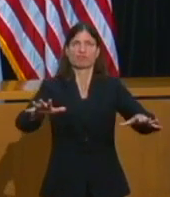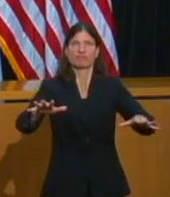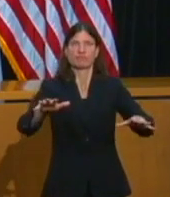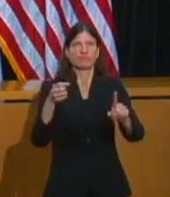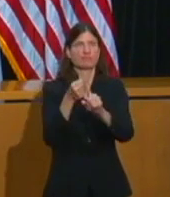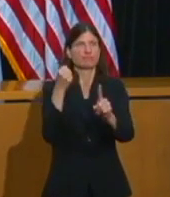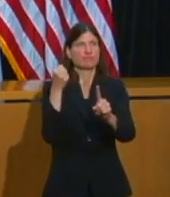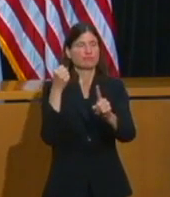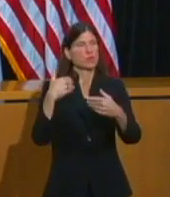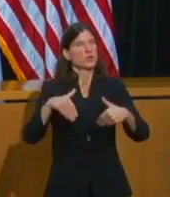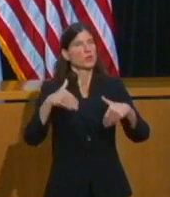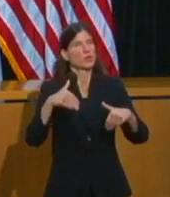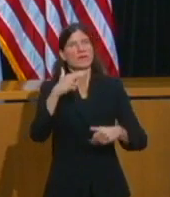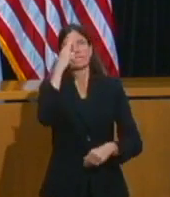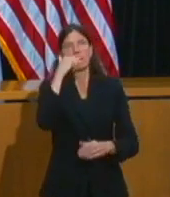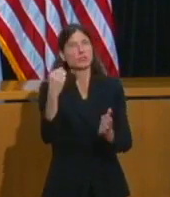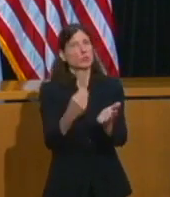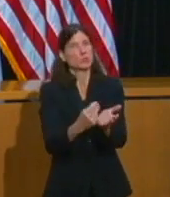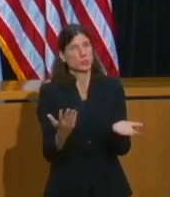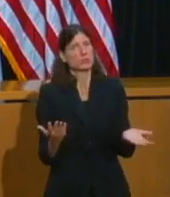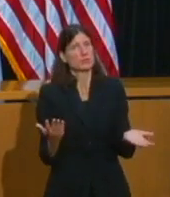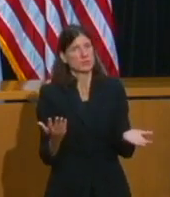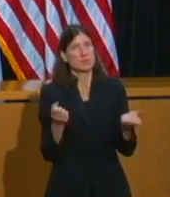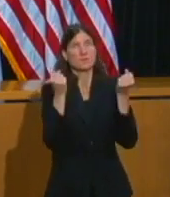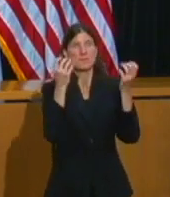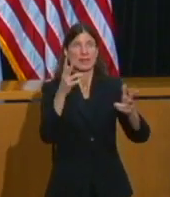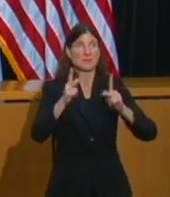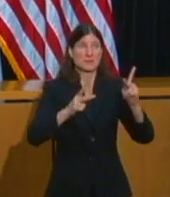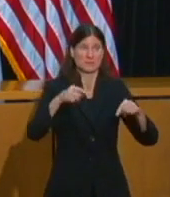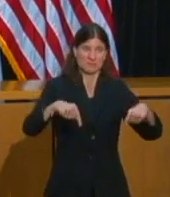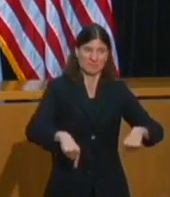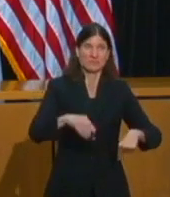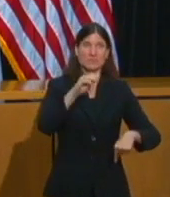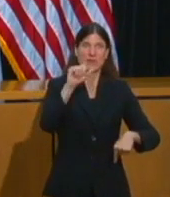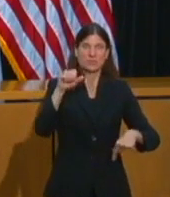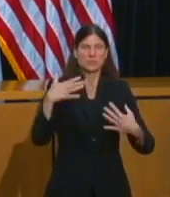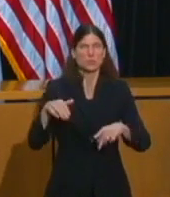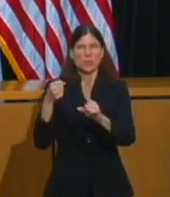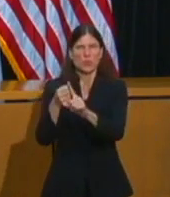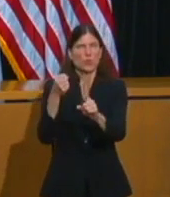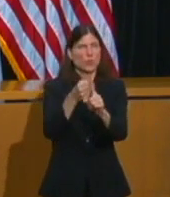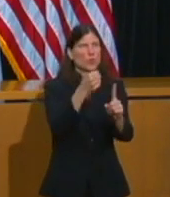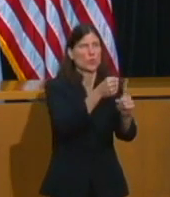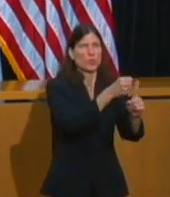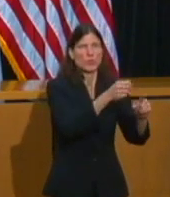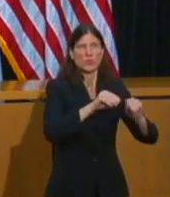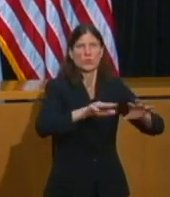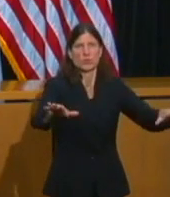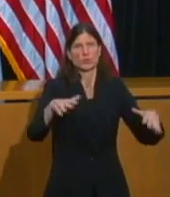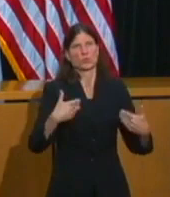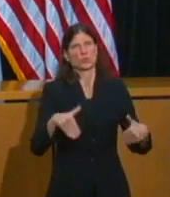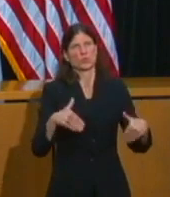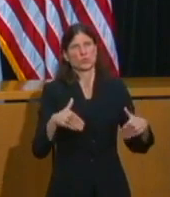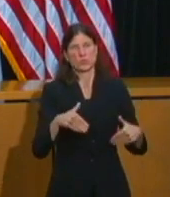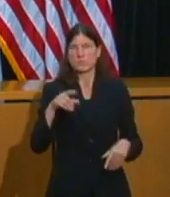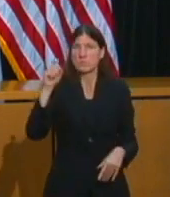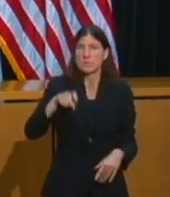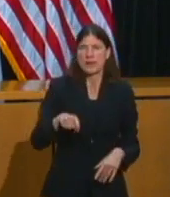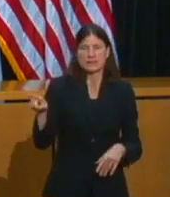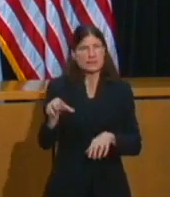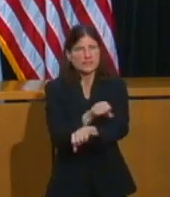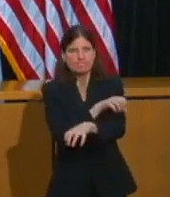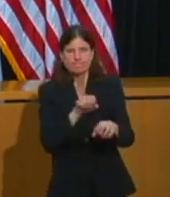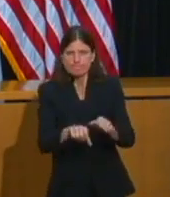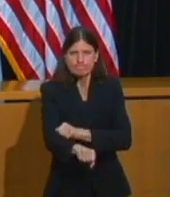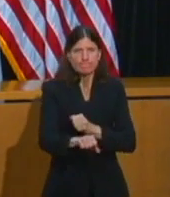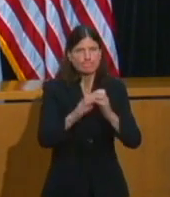in the country. It's important that we stay on top of testing to expand access and to monitor for outbreaks. Now, since we